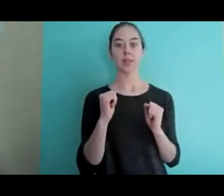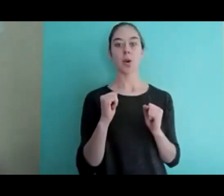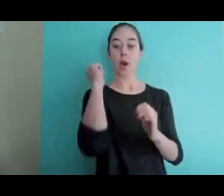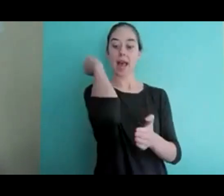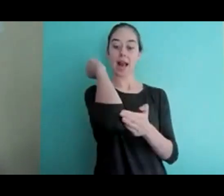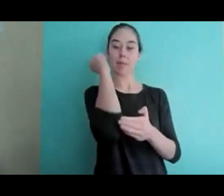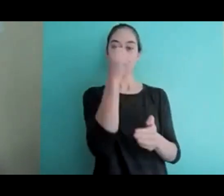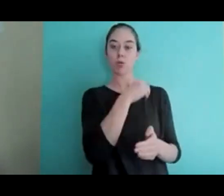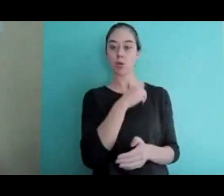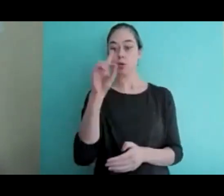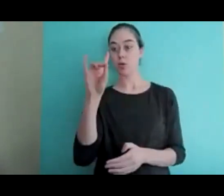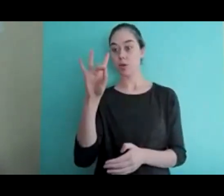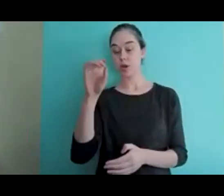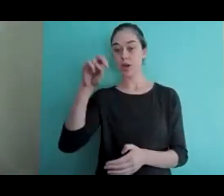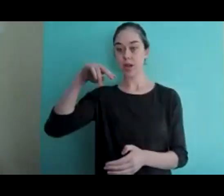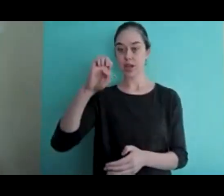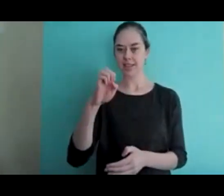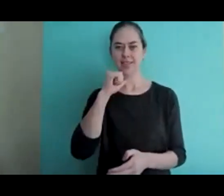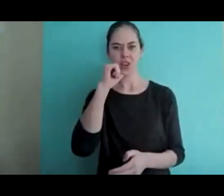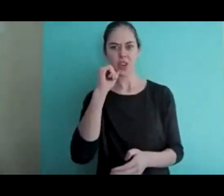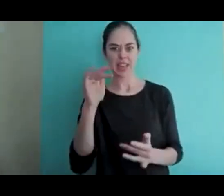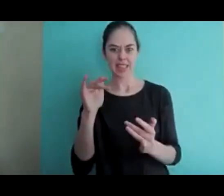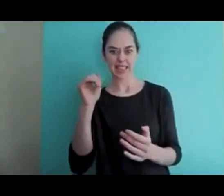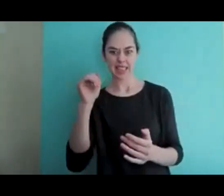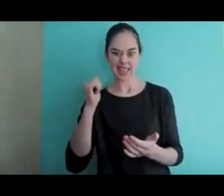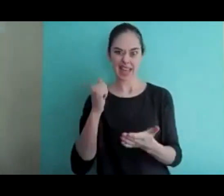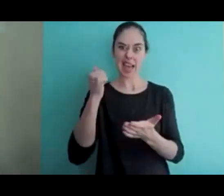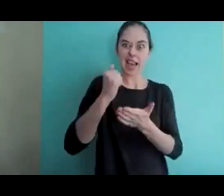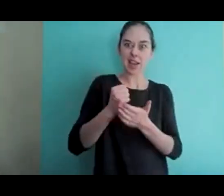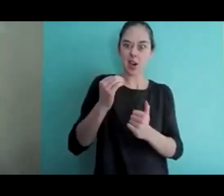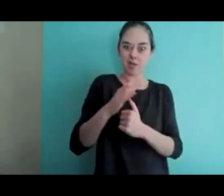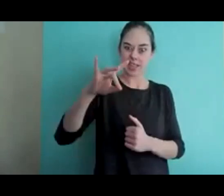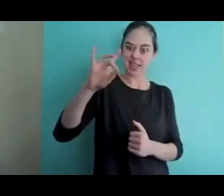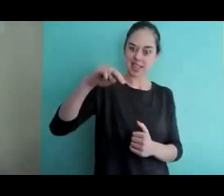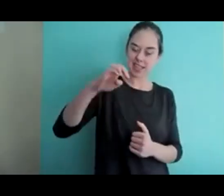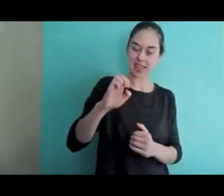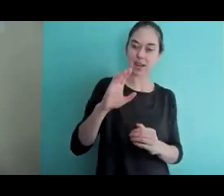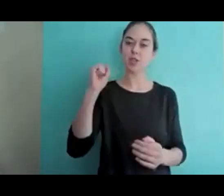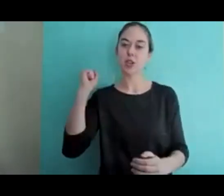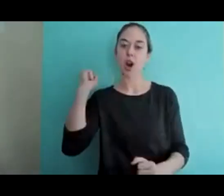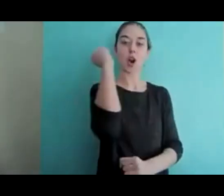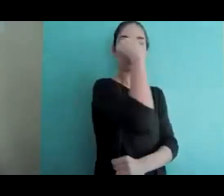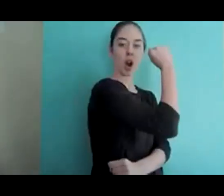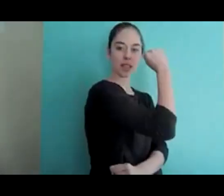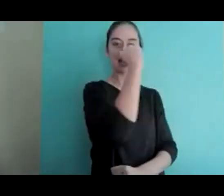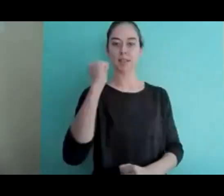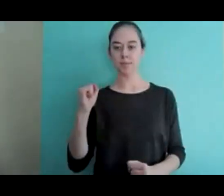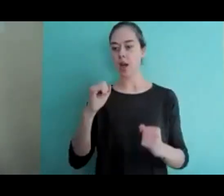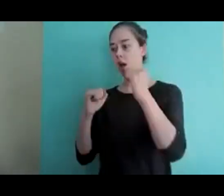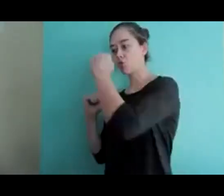knee. But we don't hit the elbow. We don't hit the elbow off the knee. We go across it.